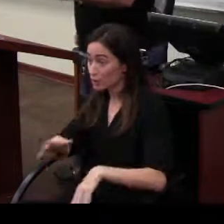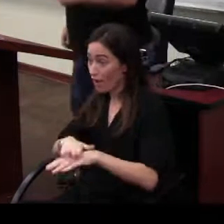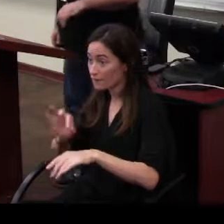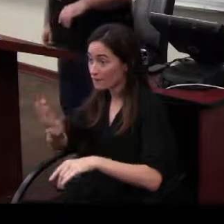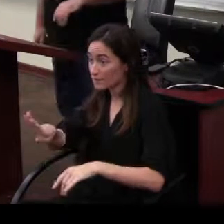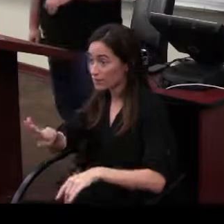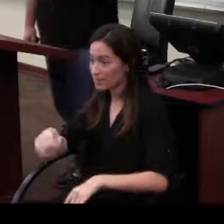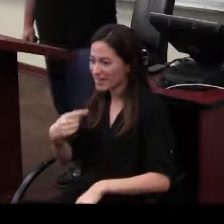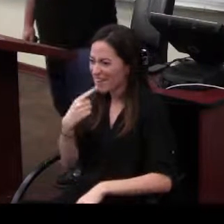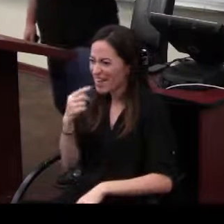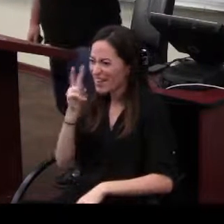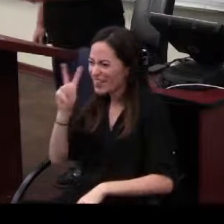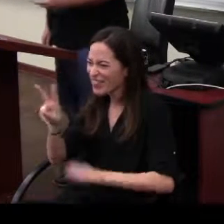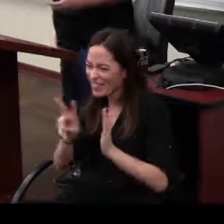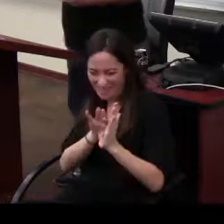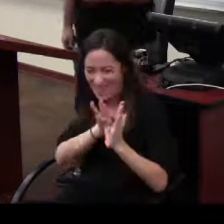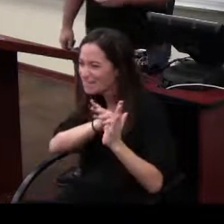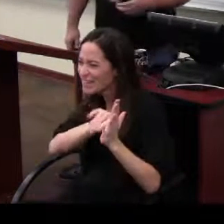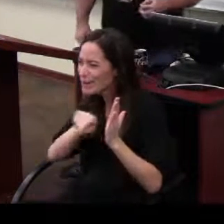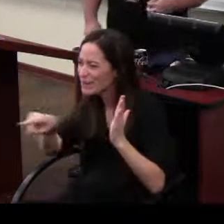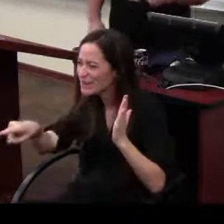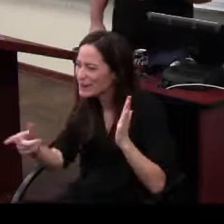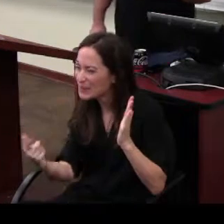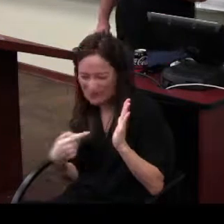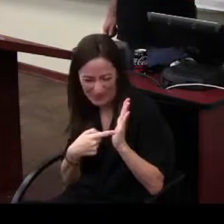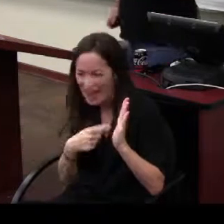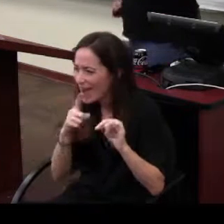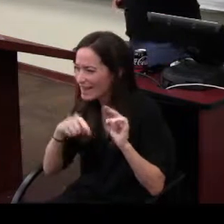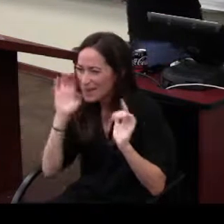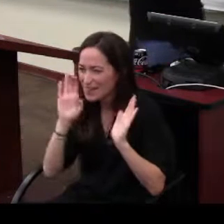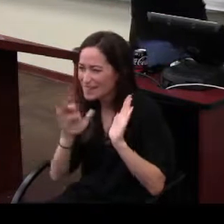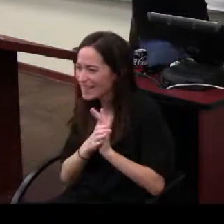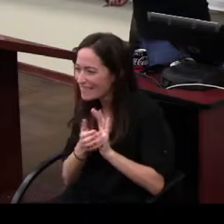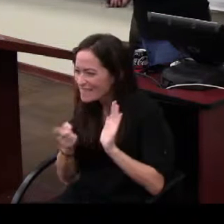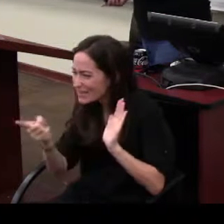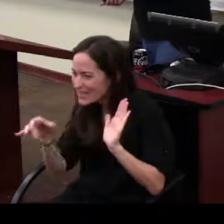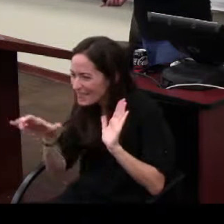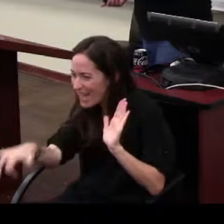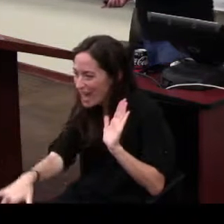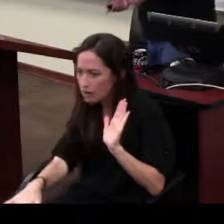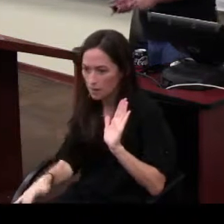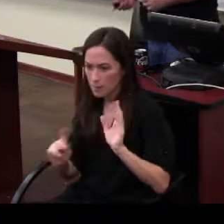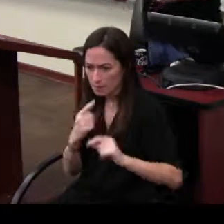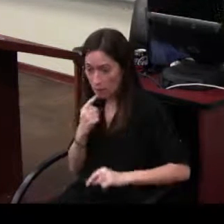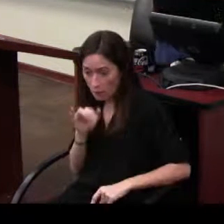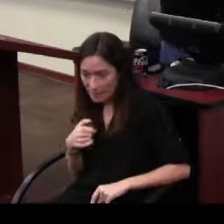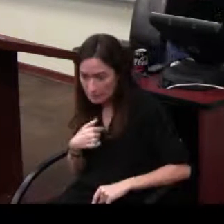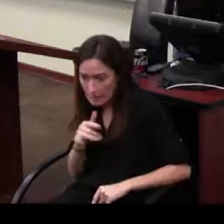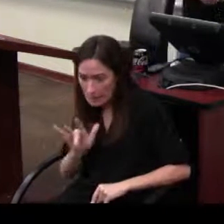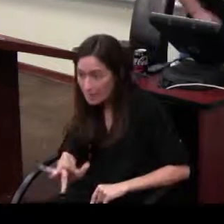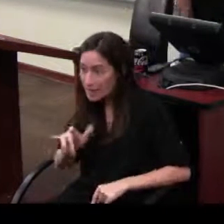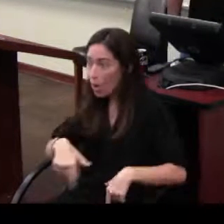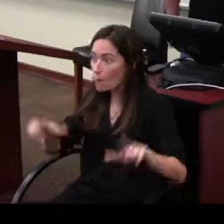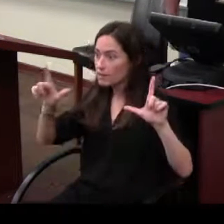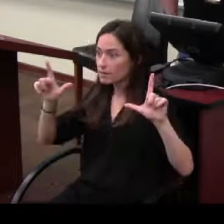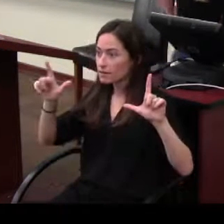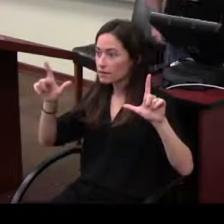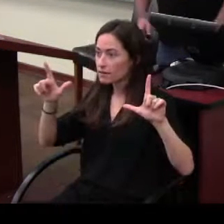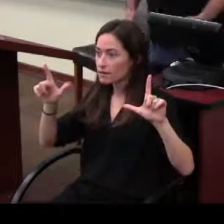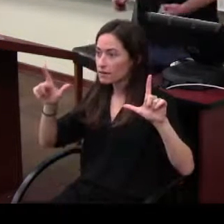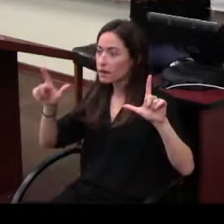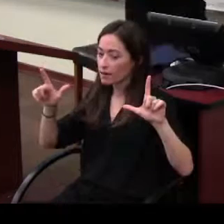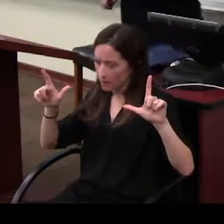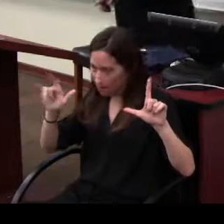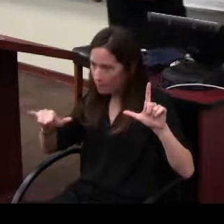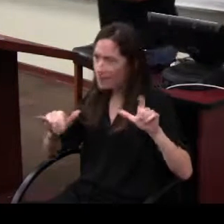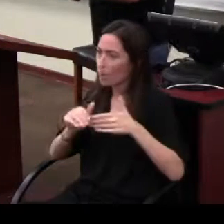out this video. I can't believe you did that. Or something along those lines. And they're getting people to click on these links, right? And these links obviously